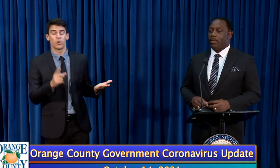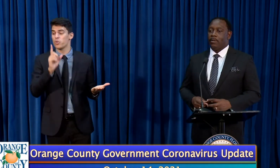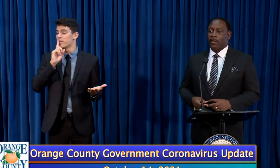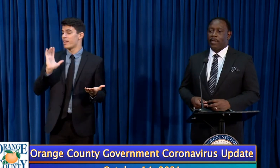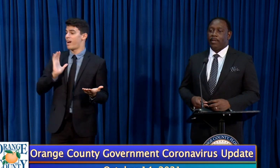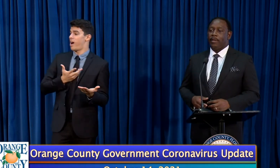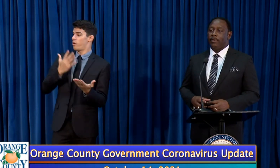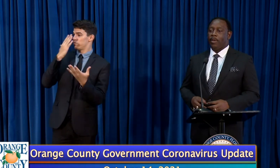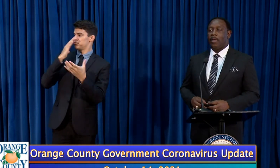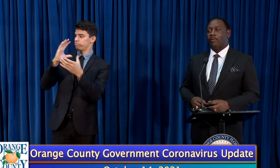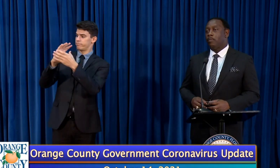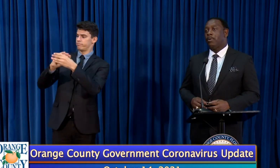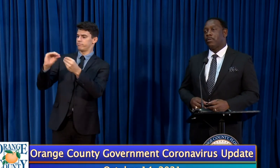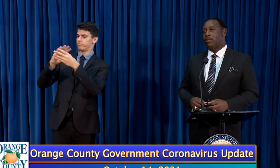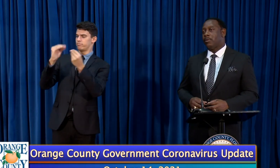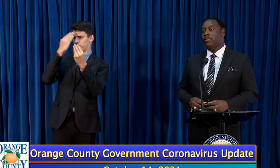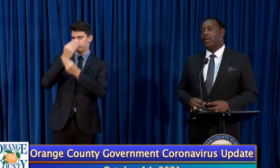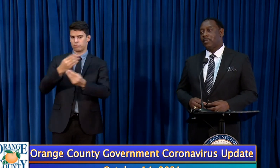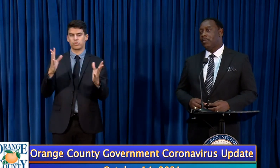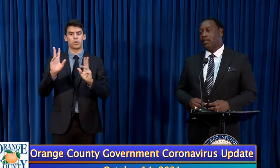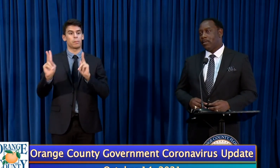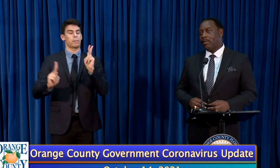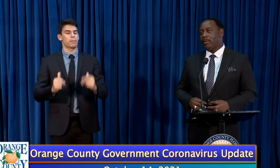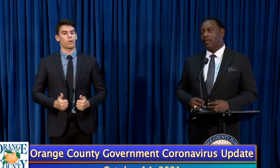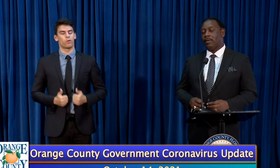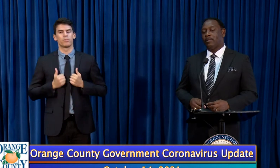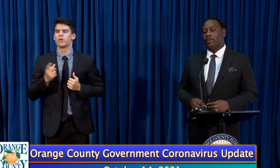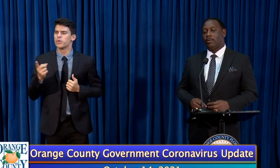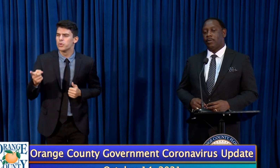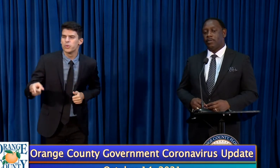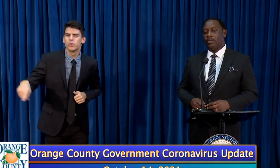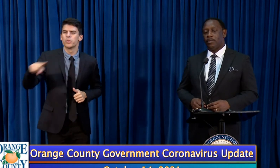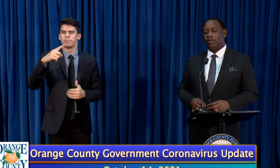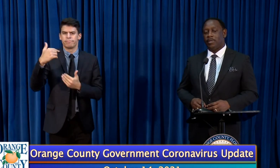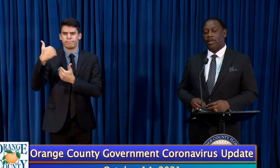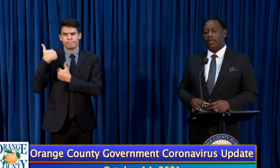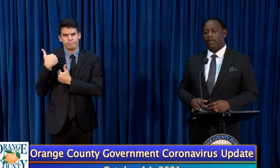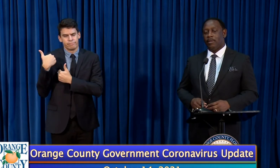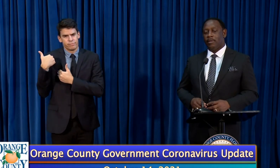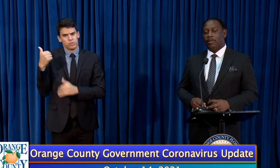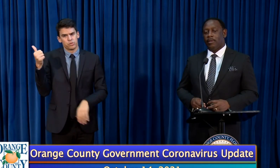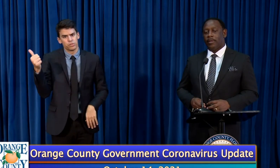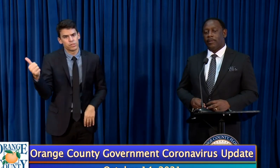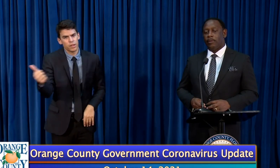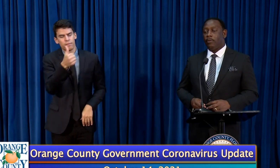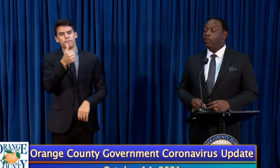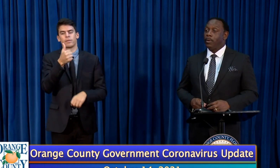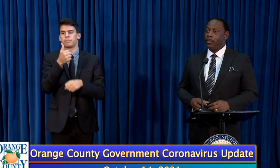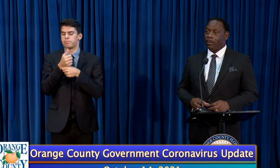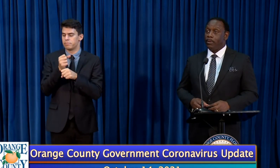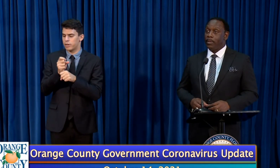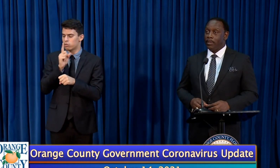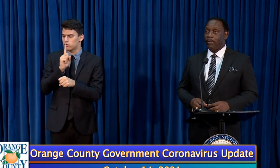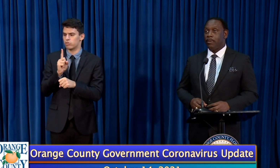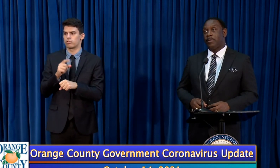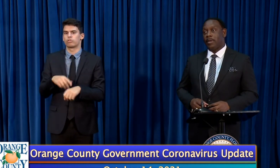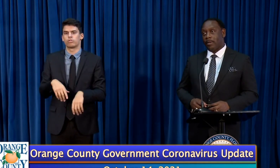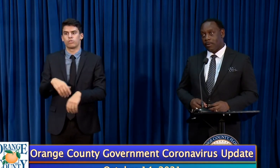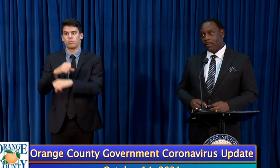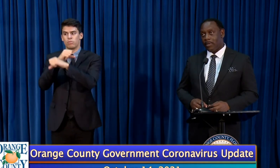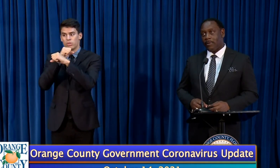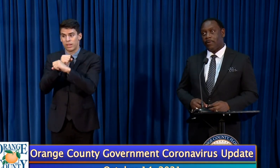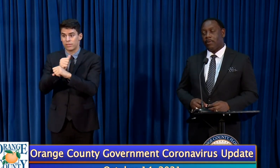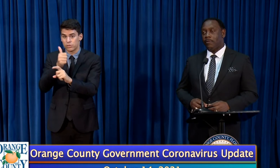is still that you have some personal responsibility to ensure that you do what you can do to